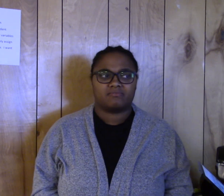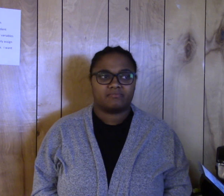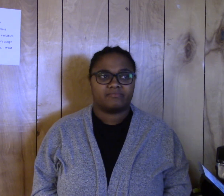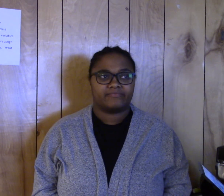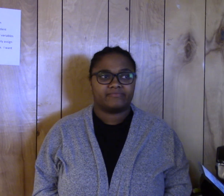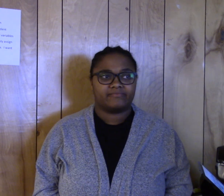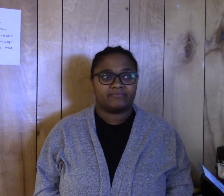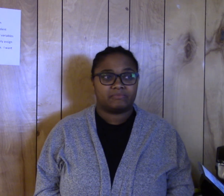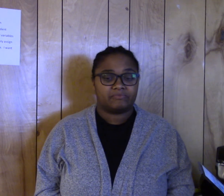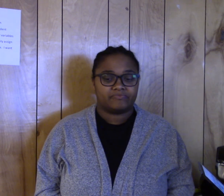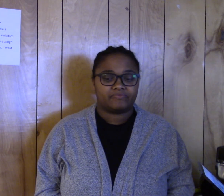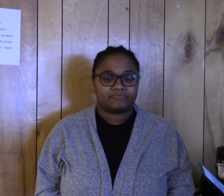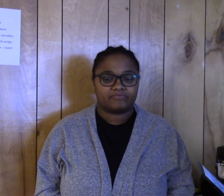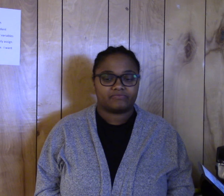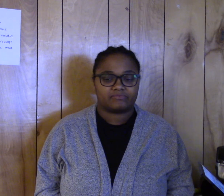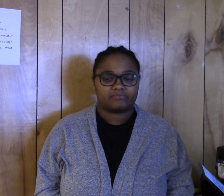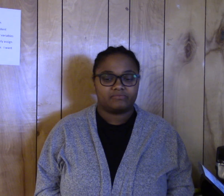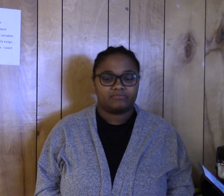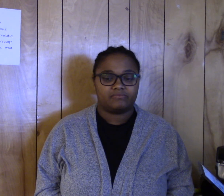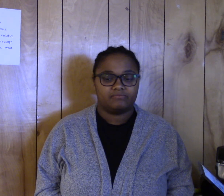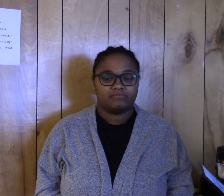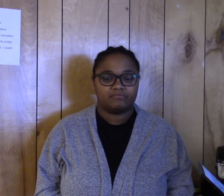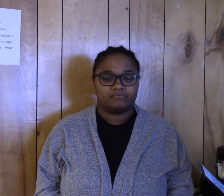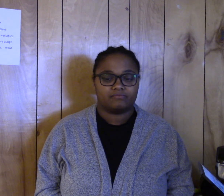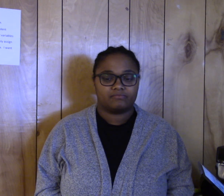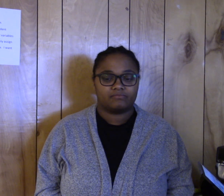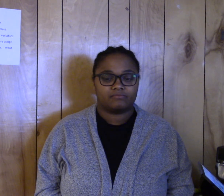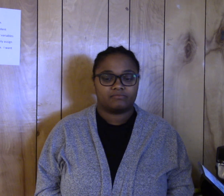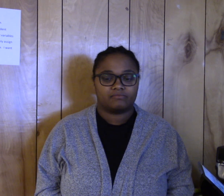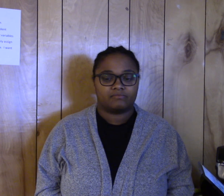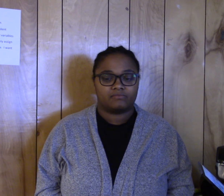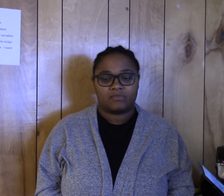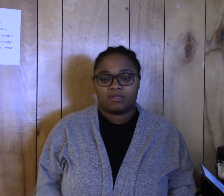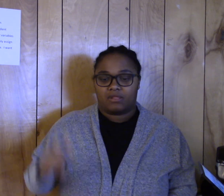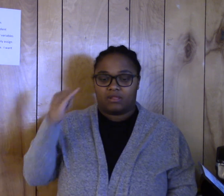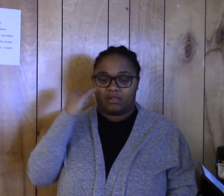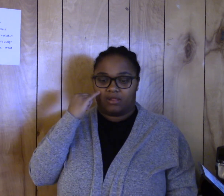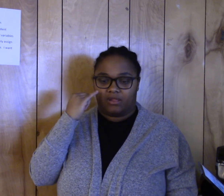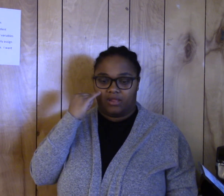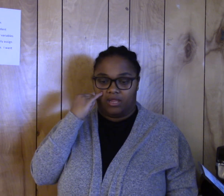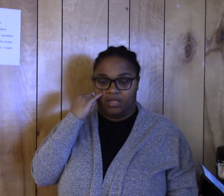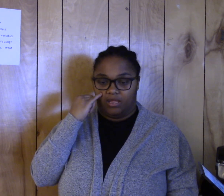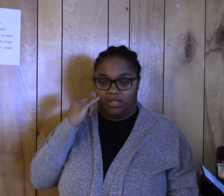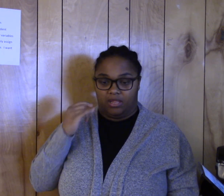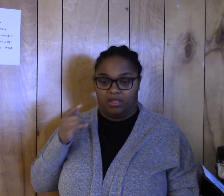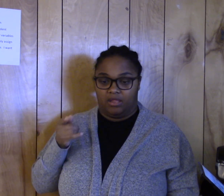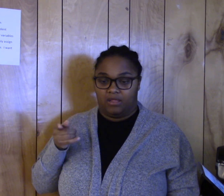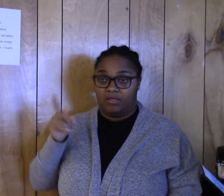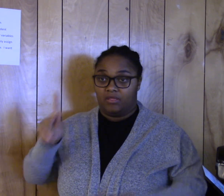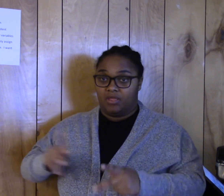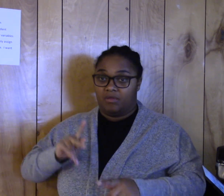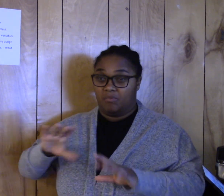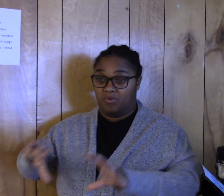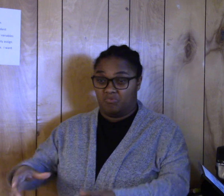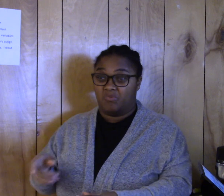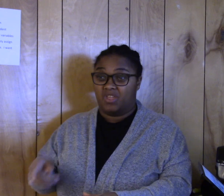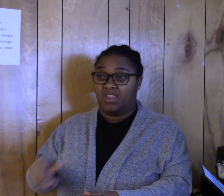If these people have not performed the behavior, they have less credibility. They're less strong as a source than they would have been